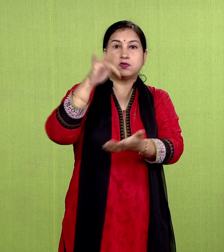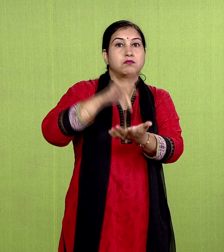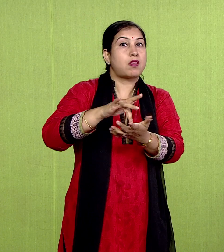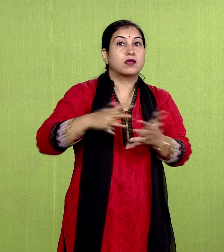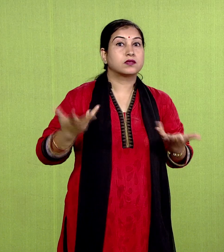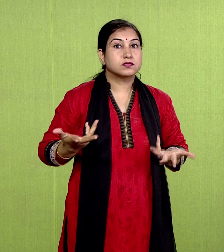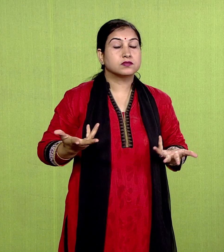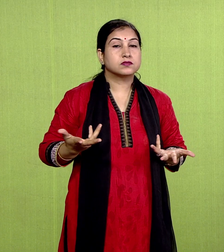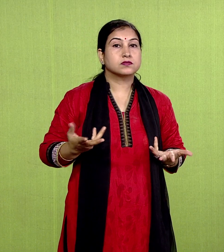at Sarnath